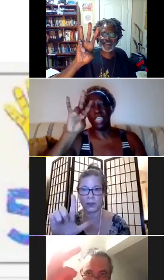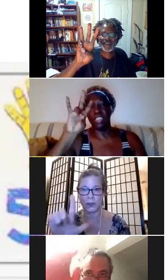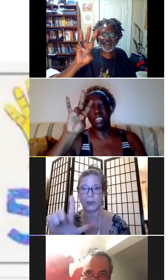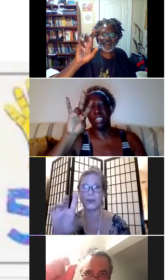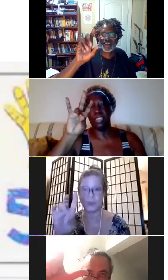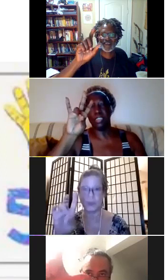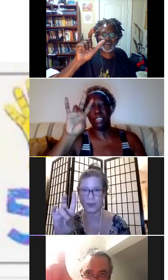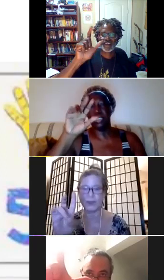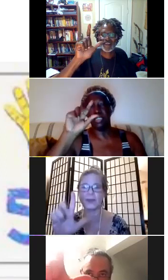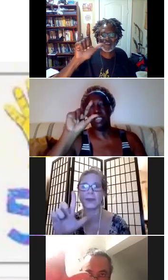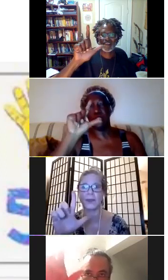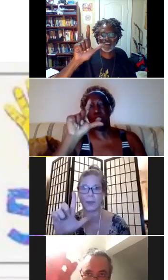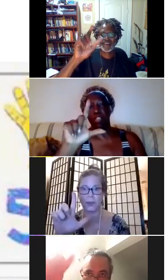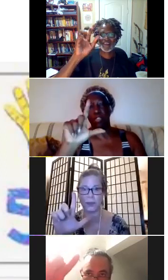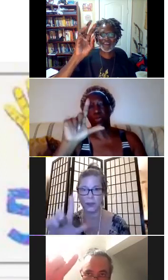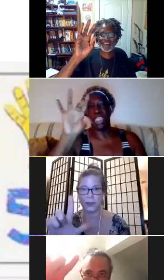27,